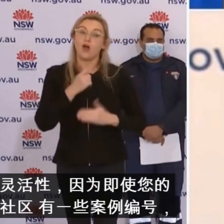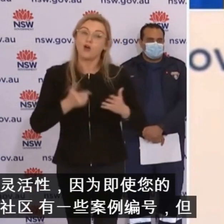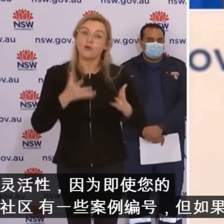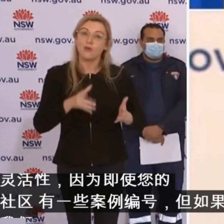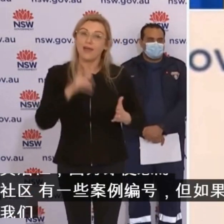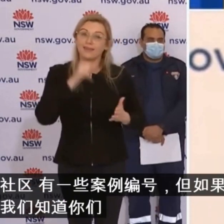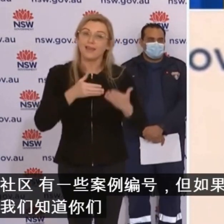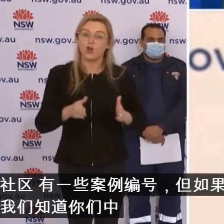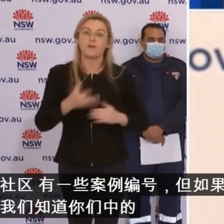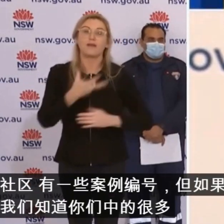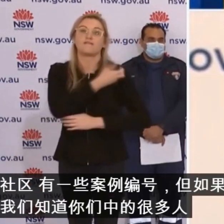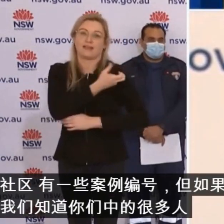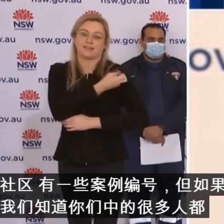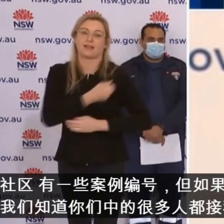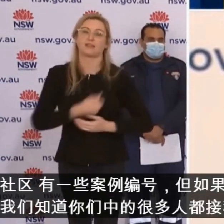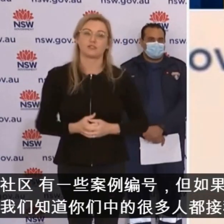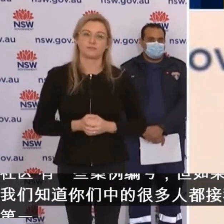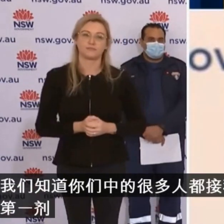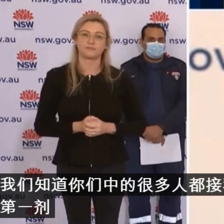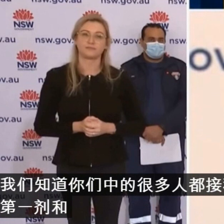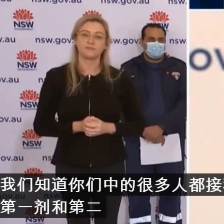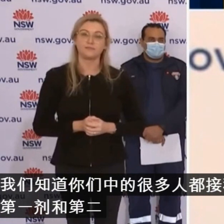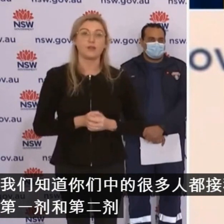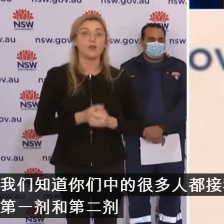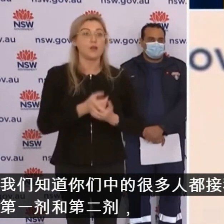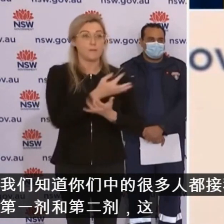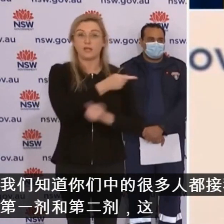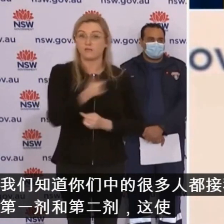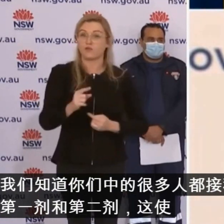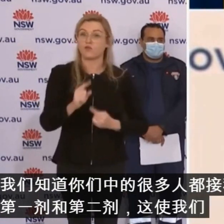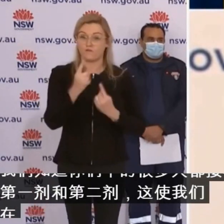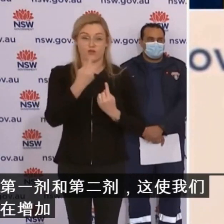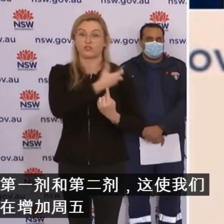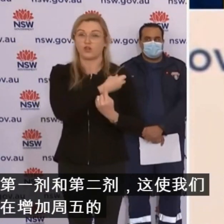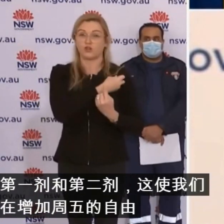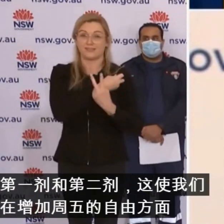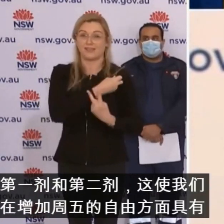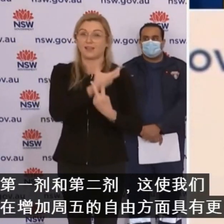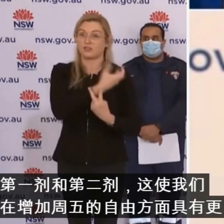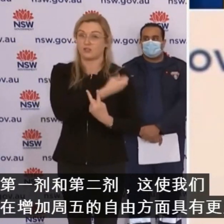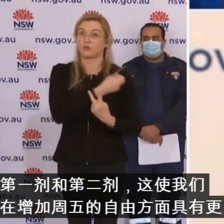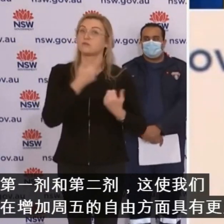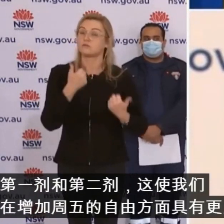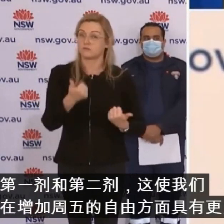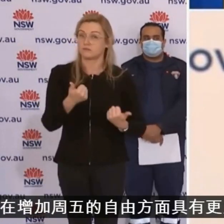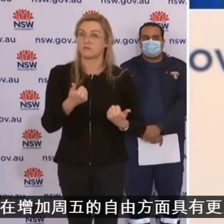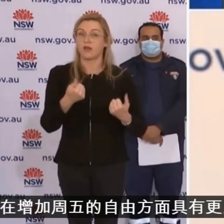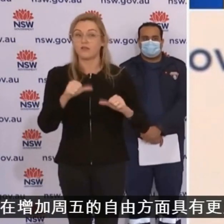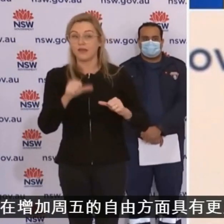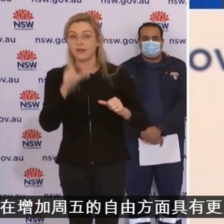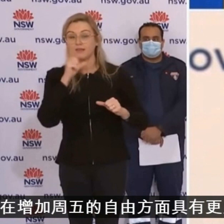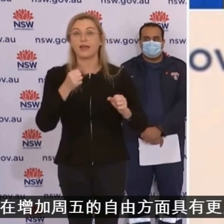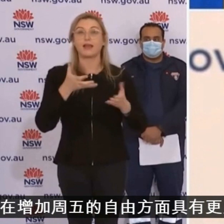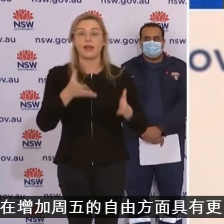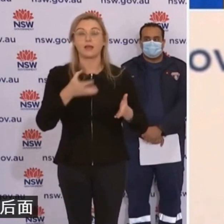case numbers, but if we know that a lot of you have had your first and second dose, that gives us greater flexibility in increasing your